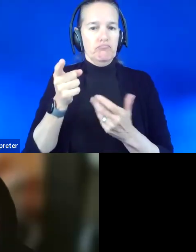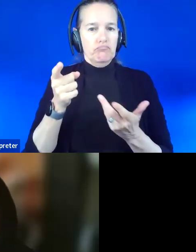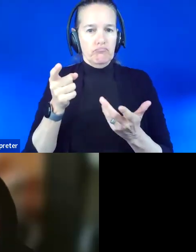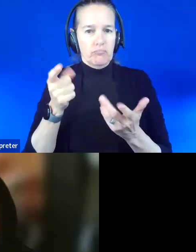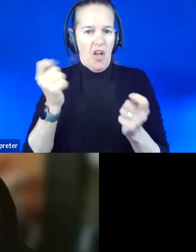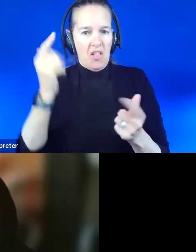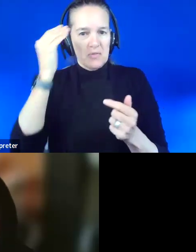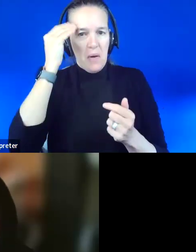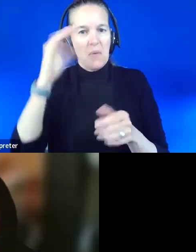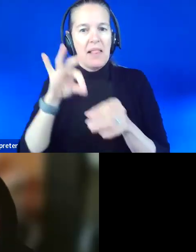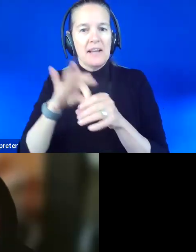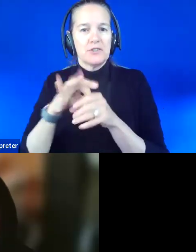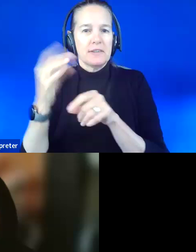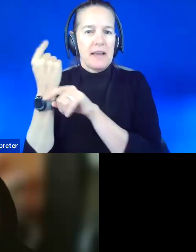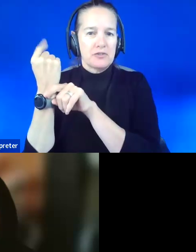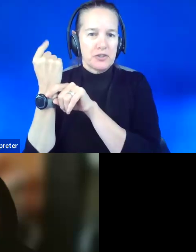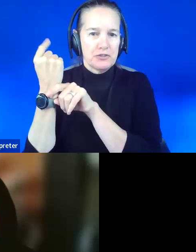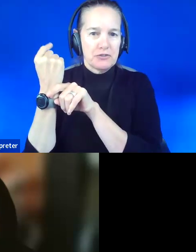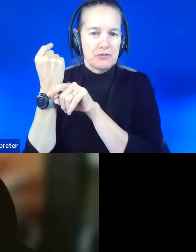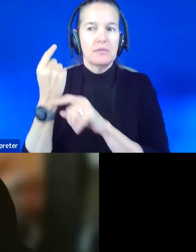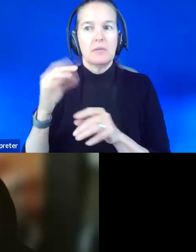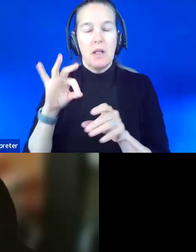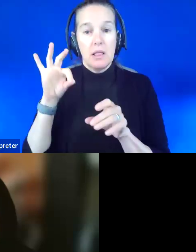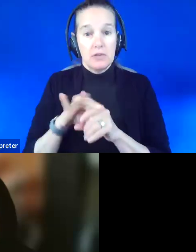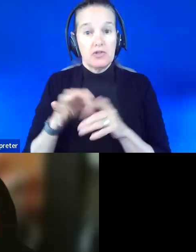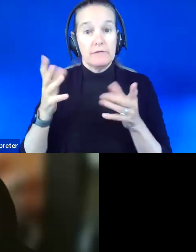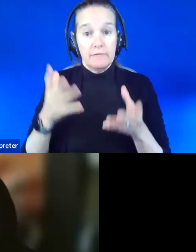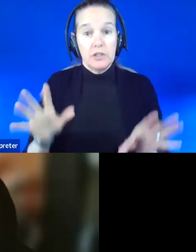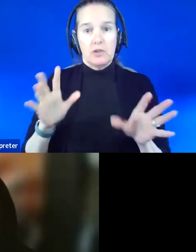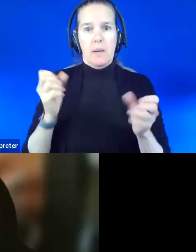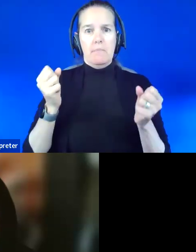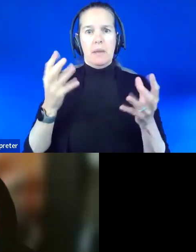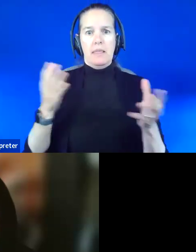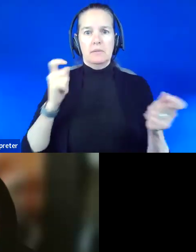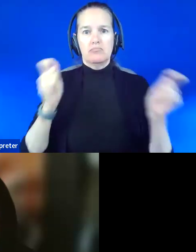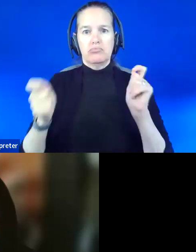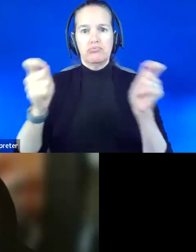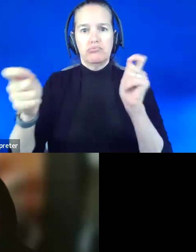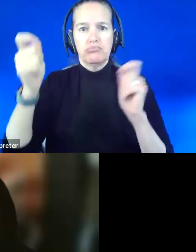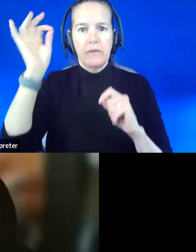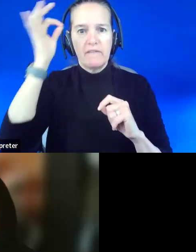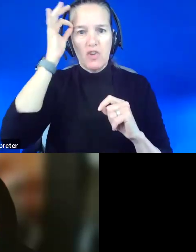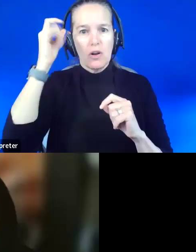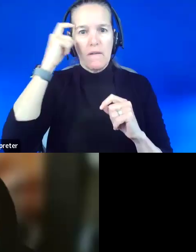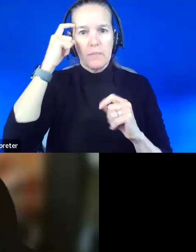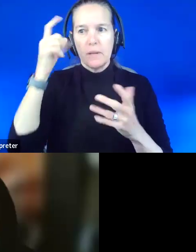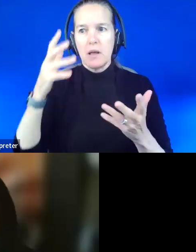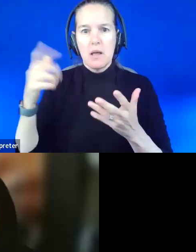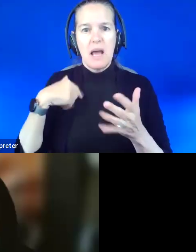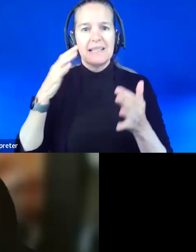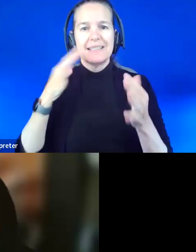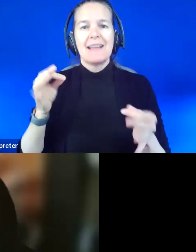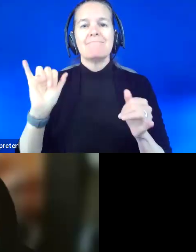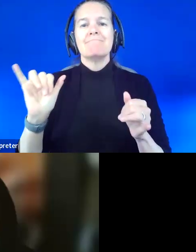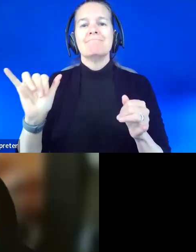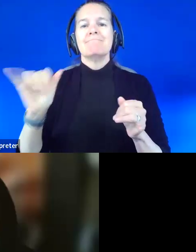an election about a year ago, and a lot of things started changing in the federal government even before inauguration. So I decided to accelerate the